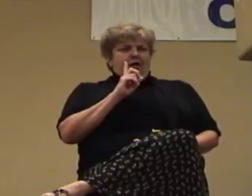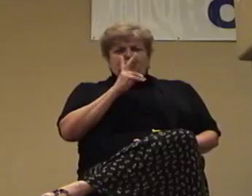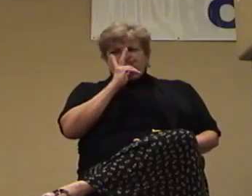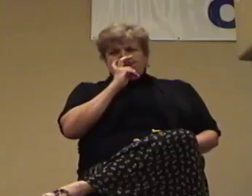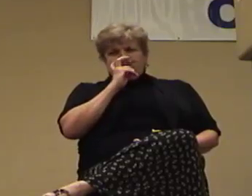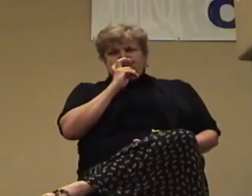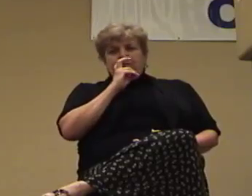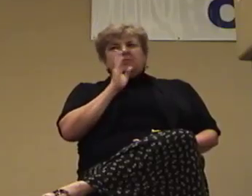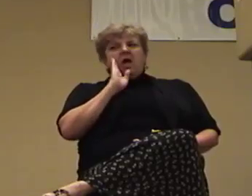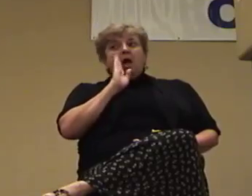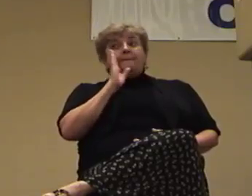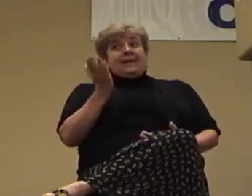You get done. You know what I